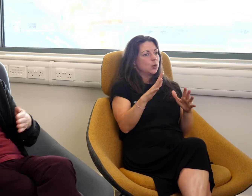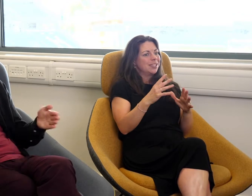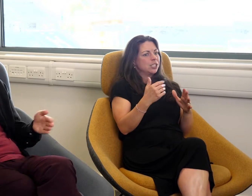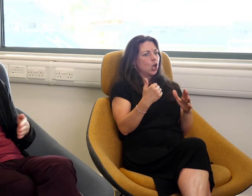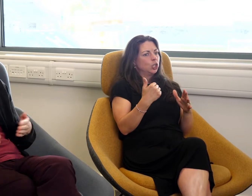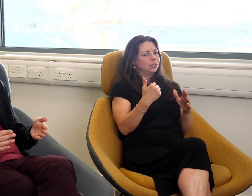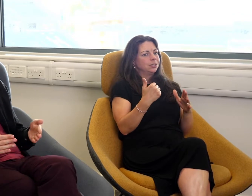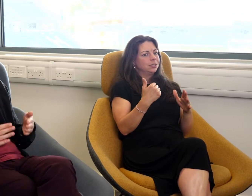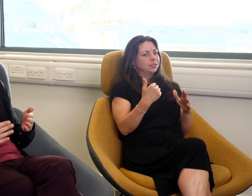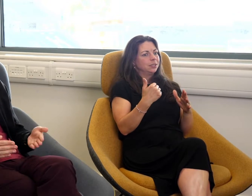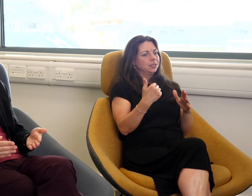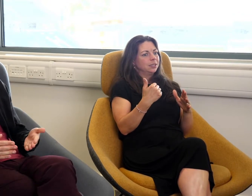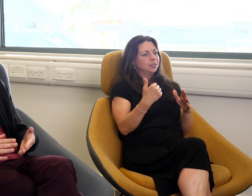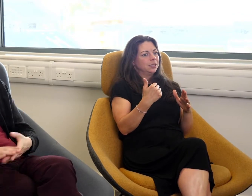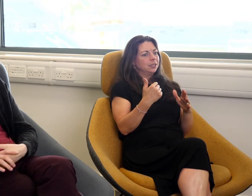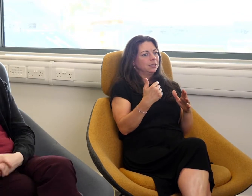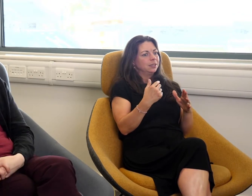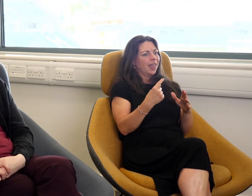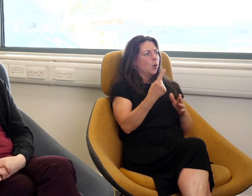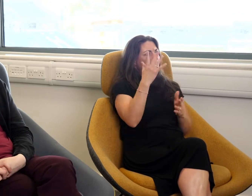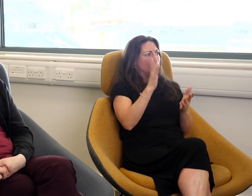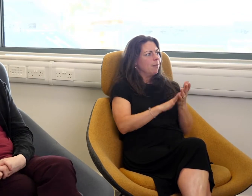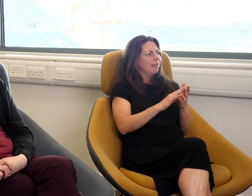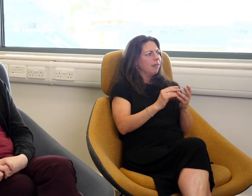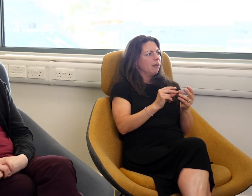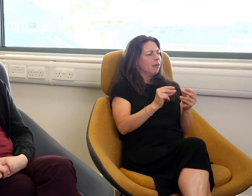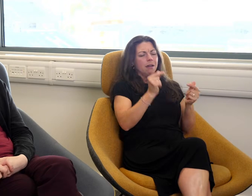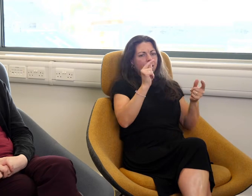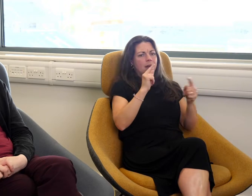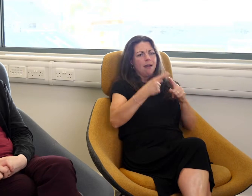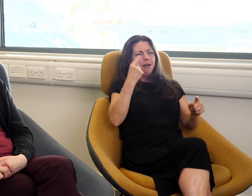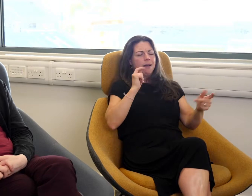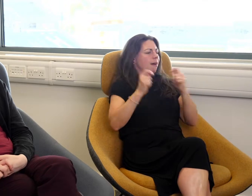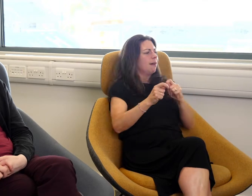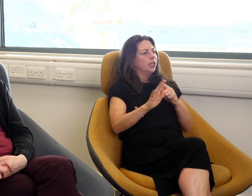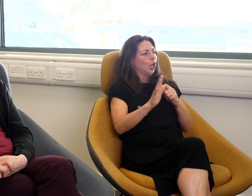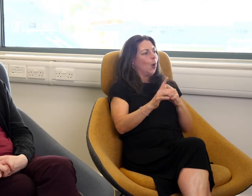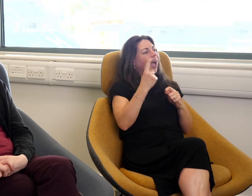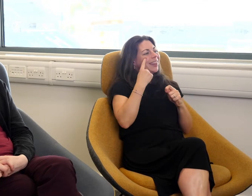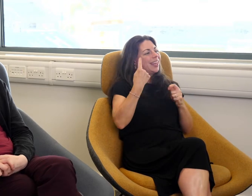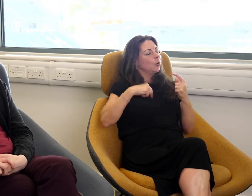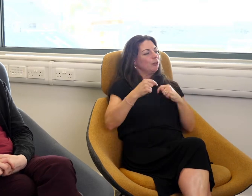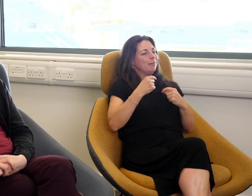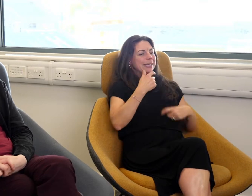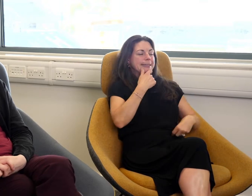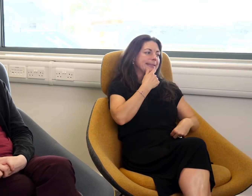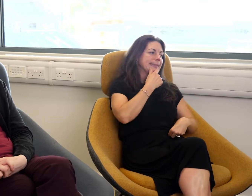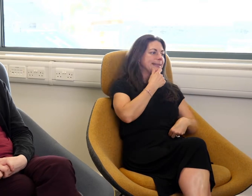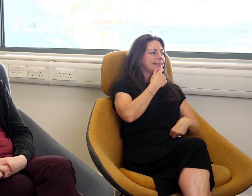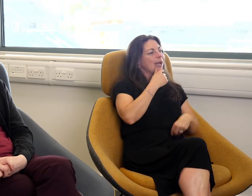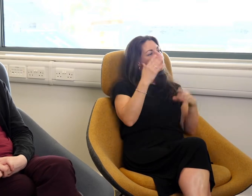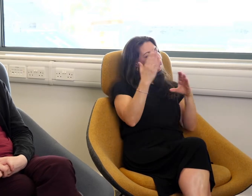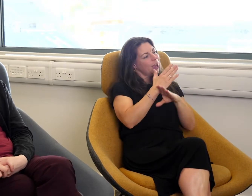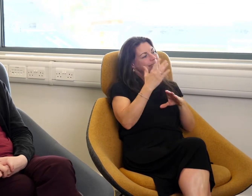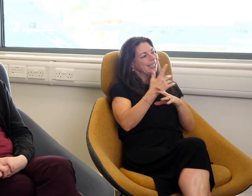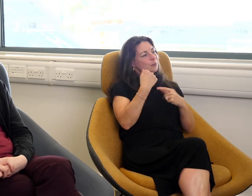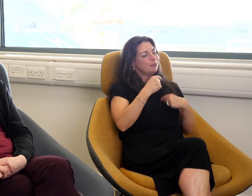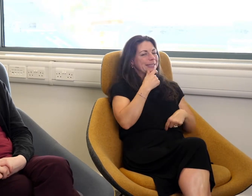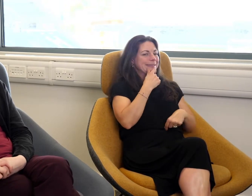the last sort of month. I think we've been wrestling with these questions sort of in private for quite a while now, and